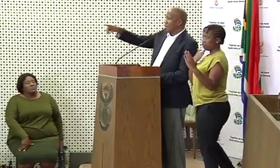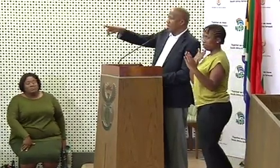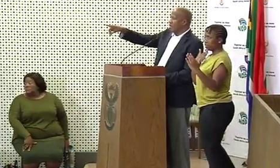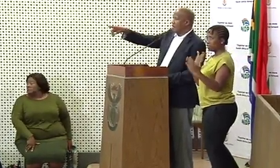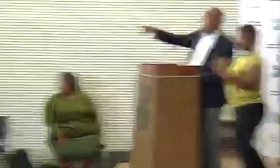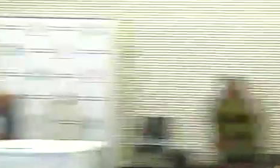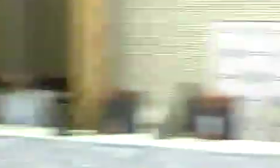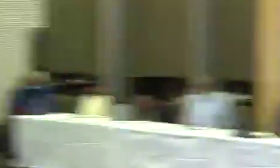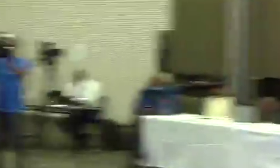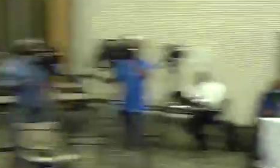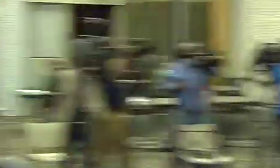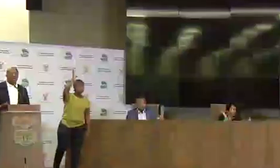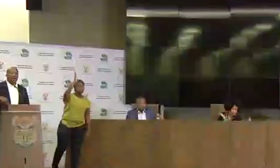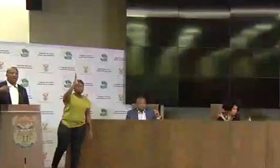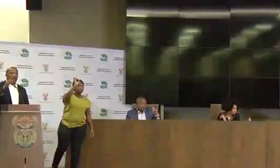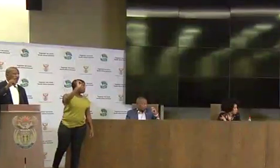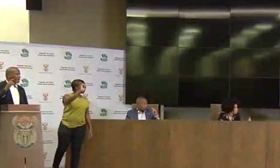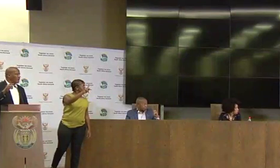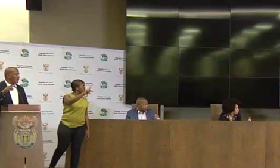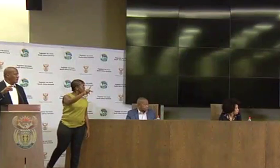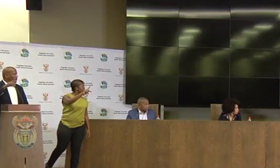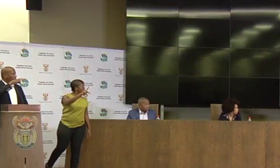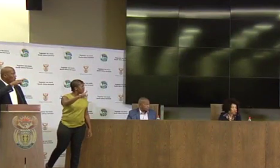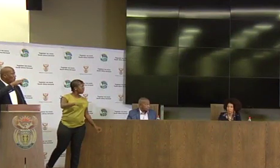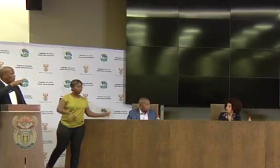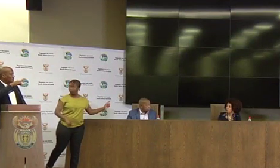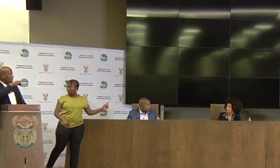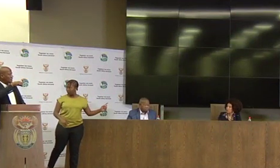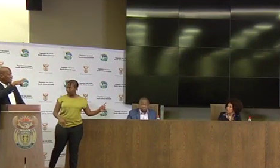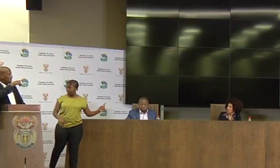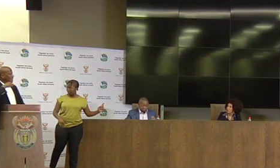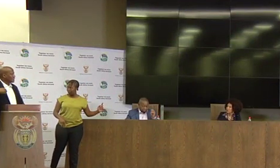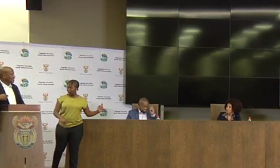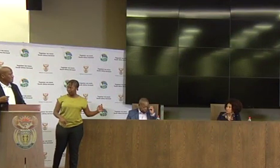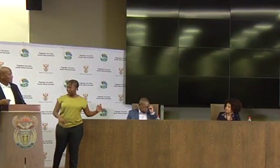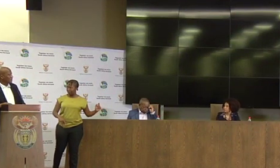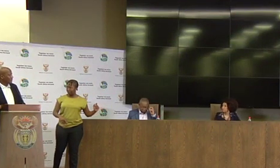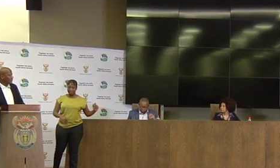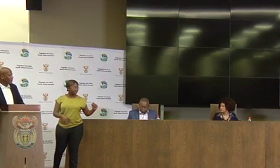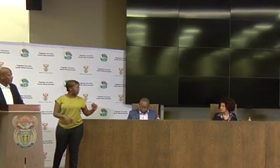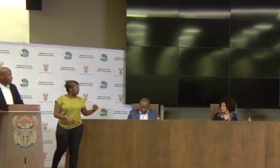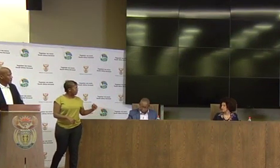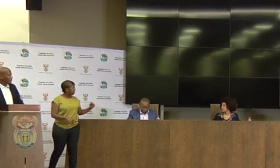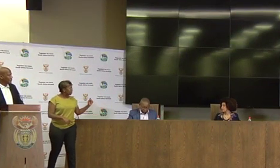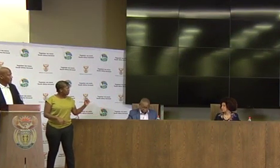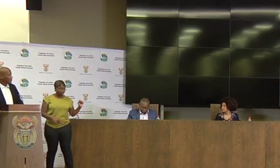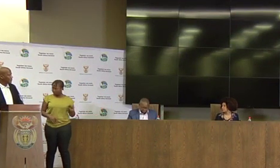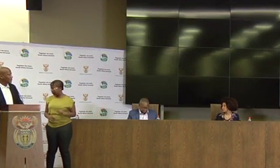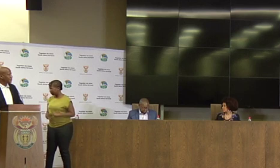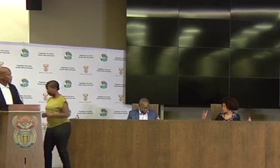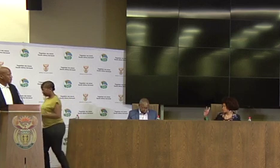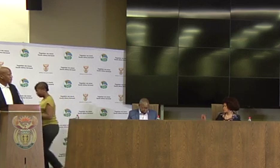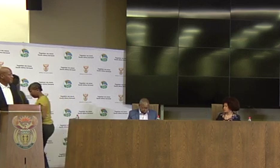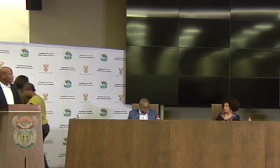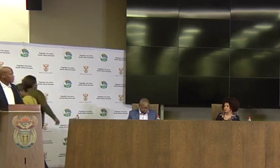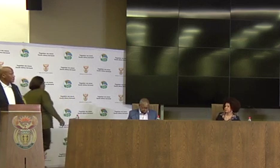Oh, okay. Now, can I answer the question of food parcels? Oh, sorry. Yes. Yeah, there was an issue